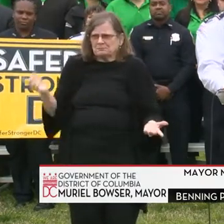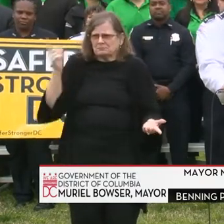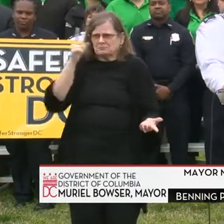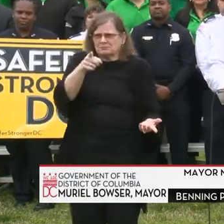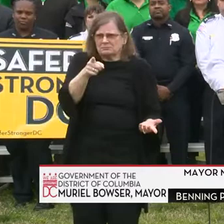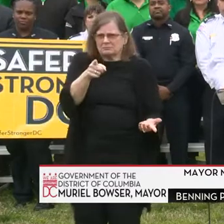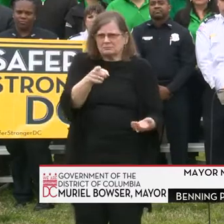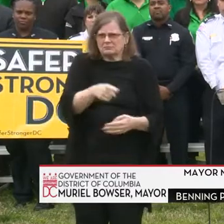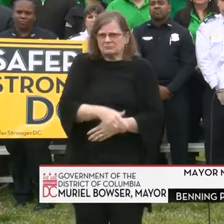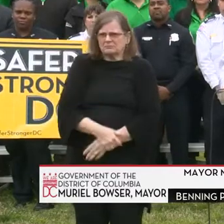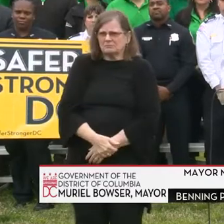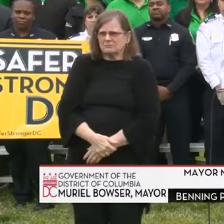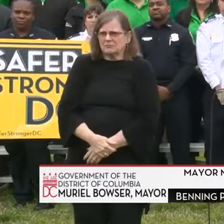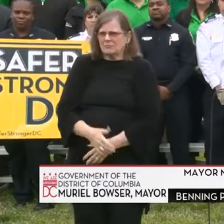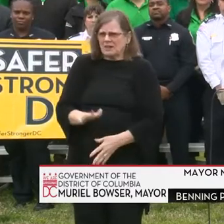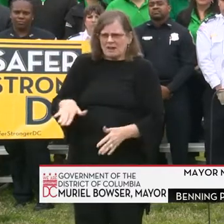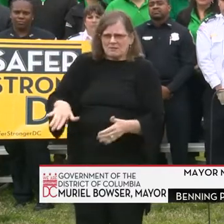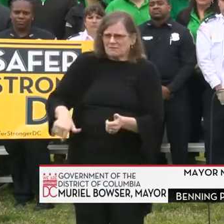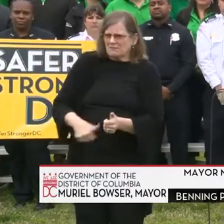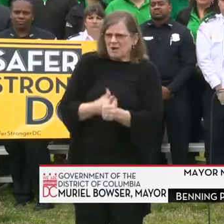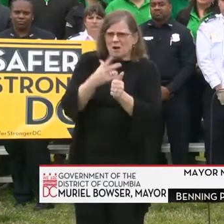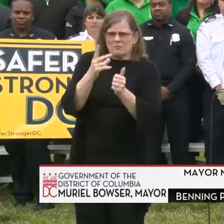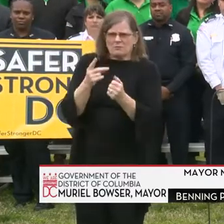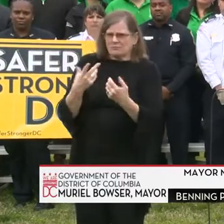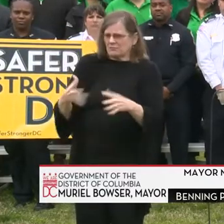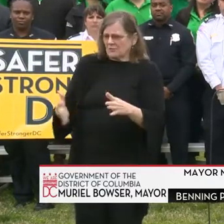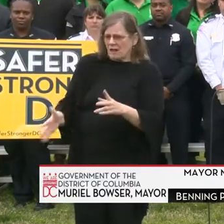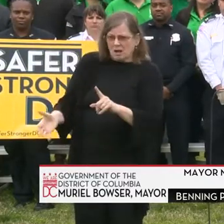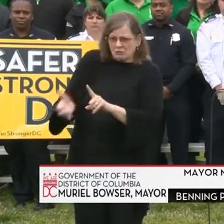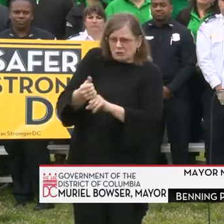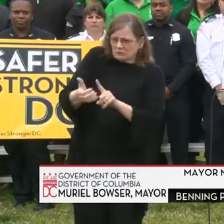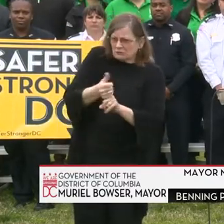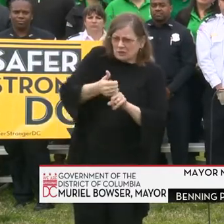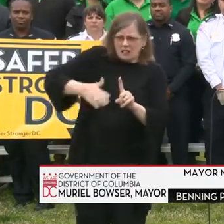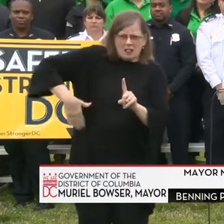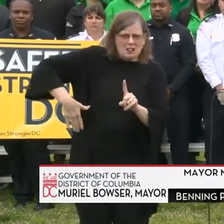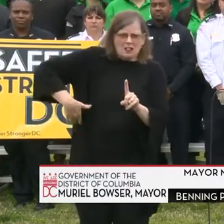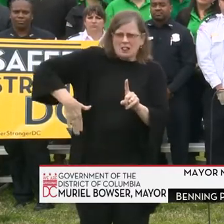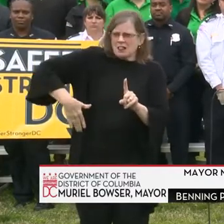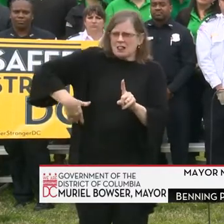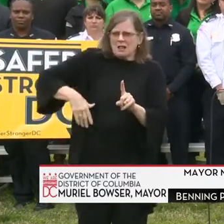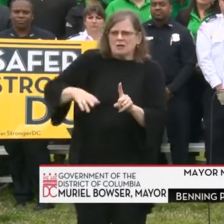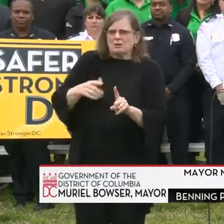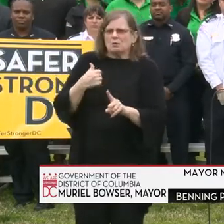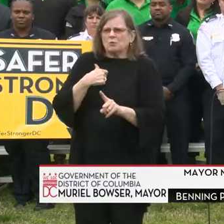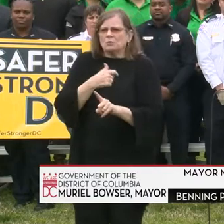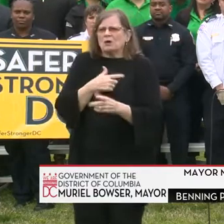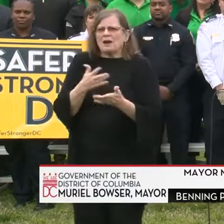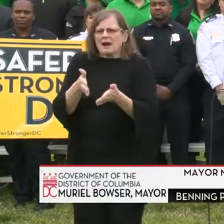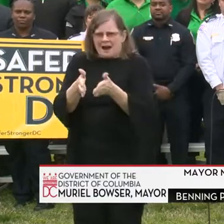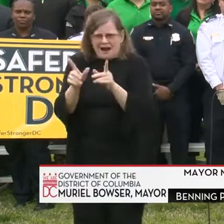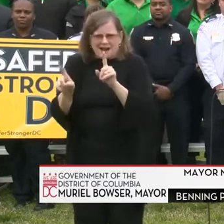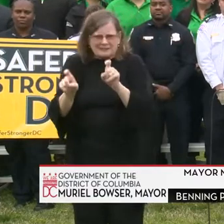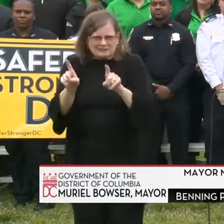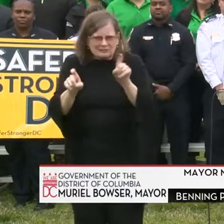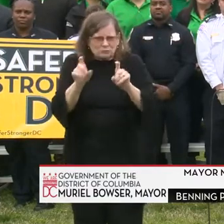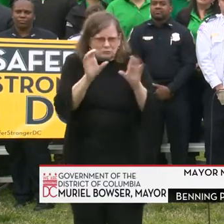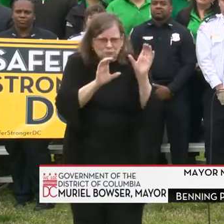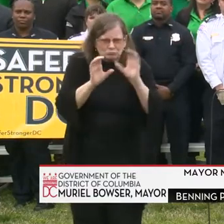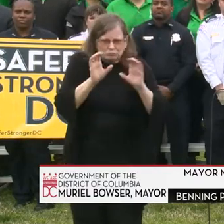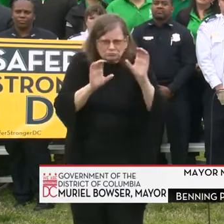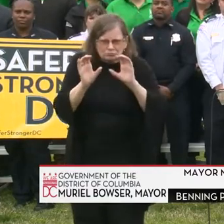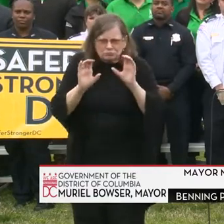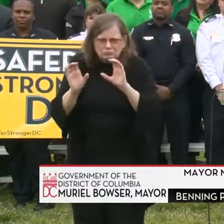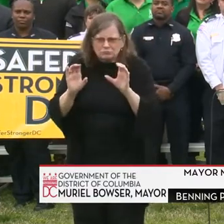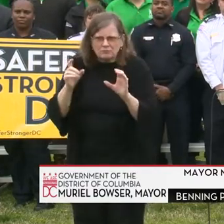Follow up on that. You haven't made those arrests yet. We have not, so we will be asking for the community's assistance in locating those two folks. We do have arrest